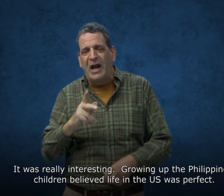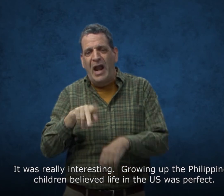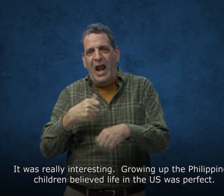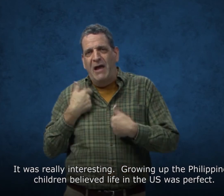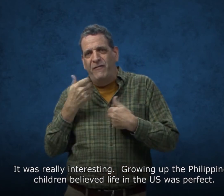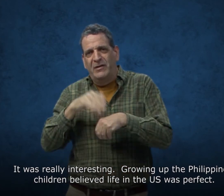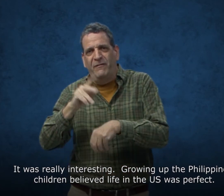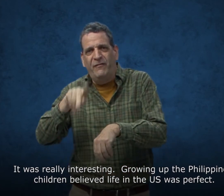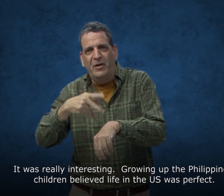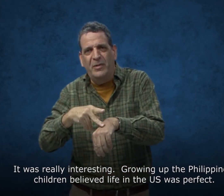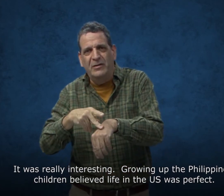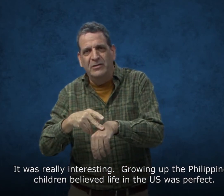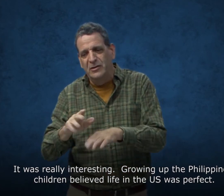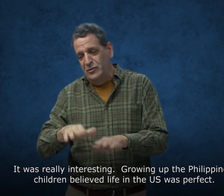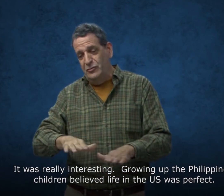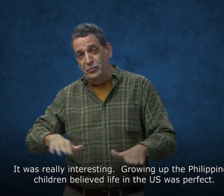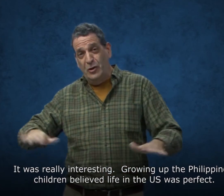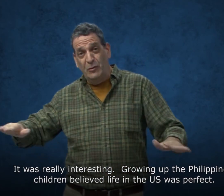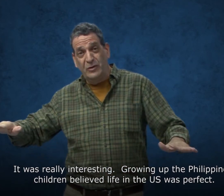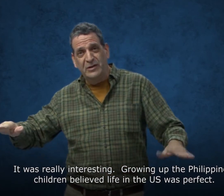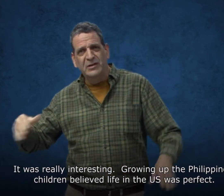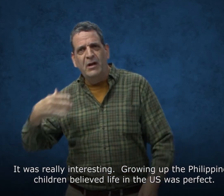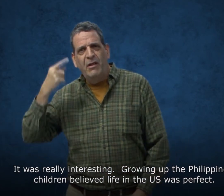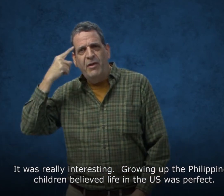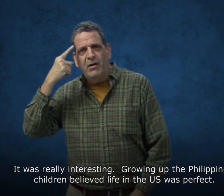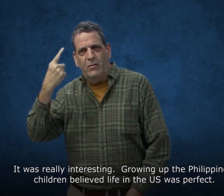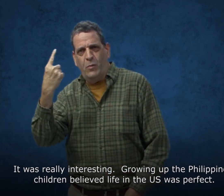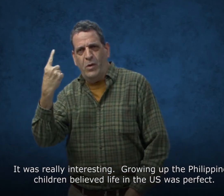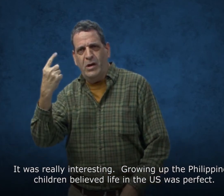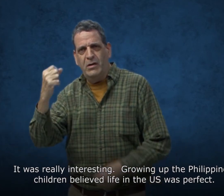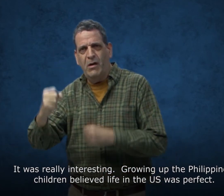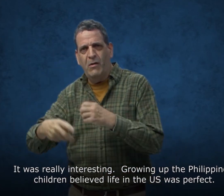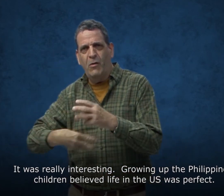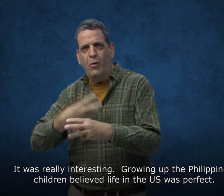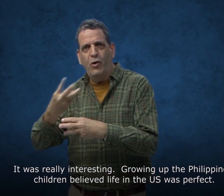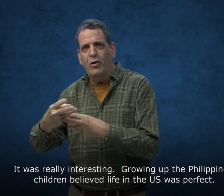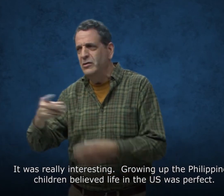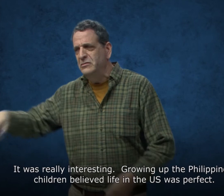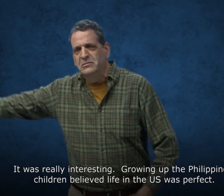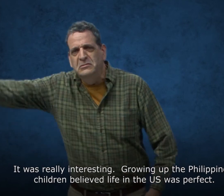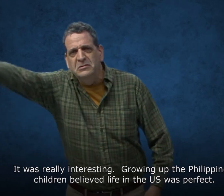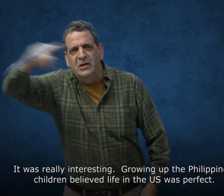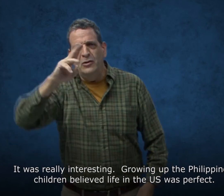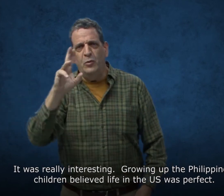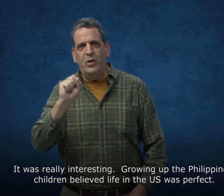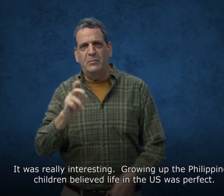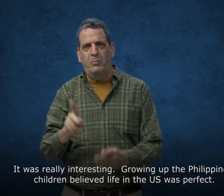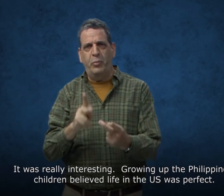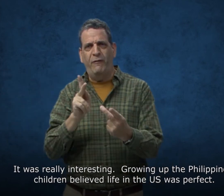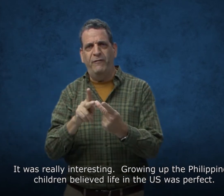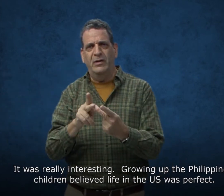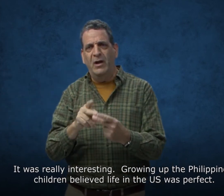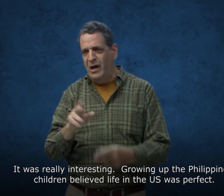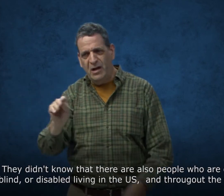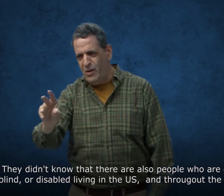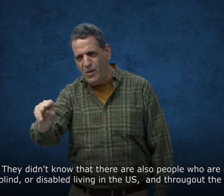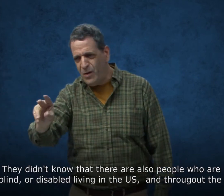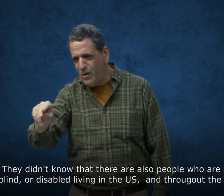It was really interesting. Growing up, the Philippines children believed life in the U.S. was perfect. They didn't know that there